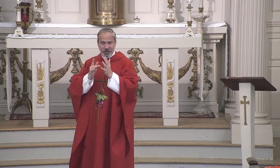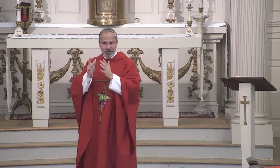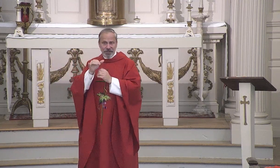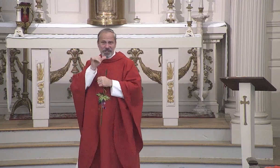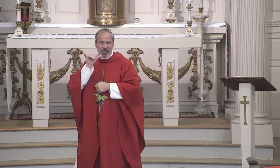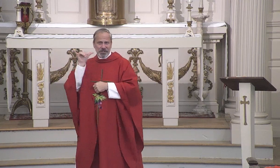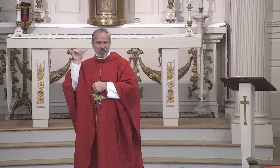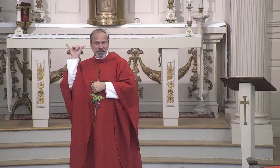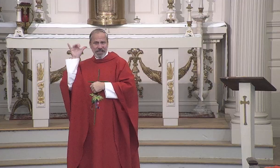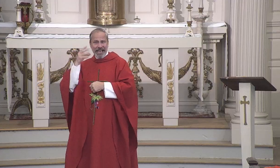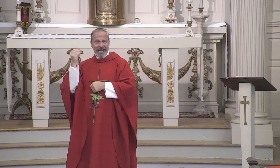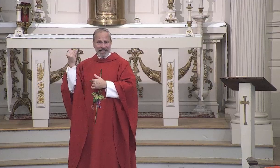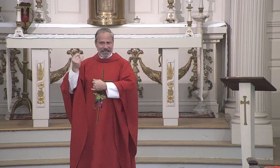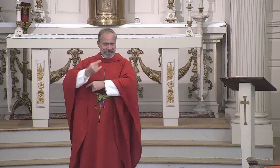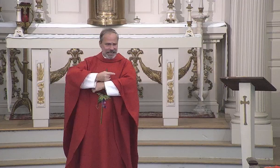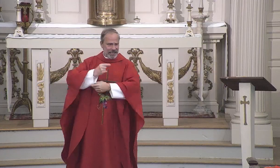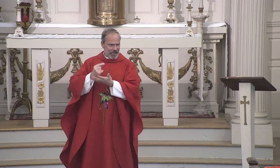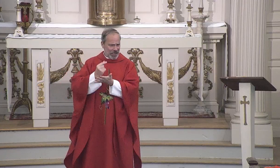We see